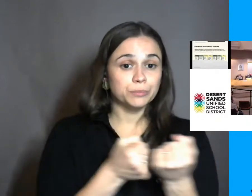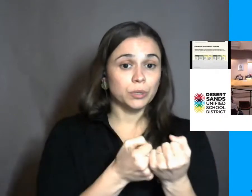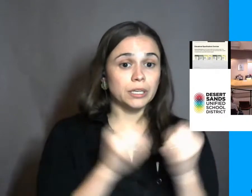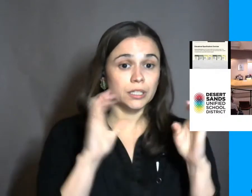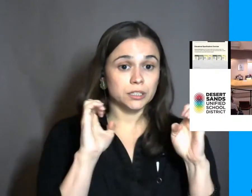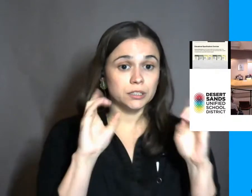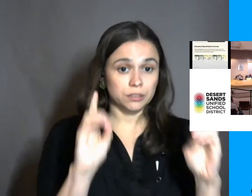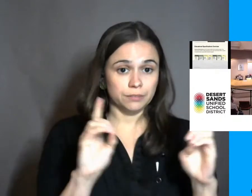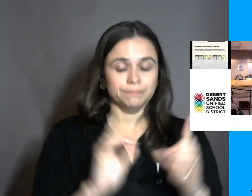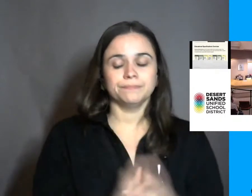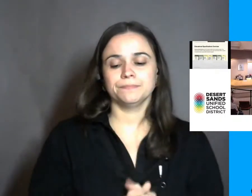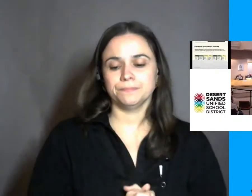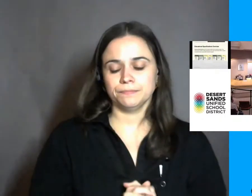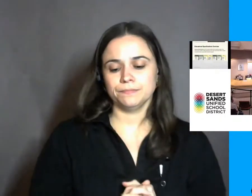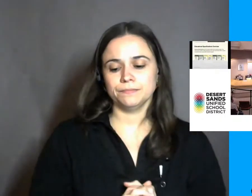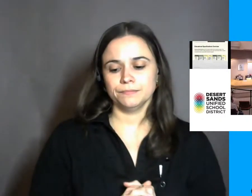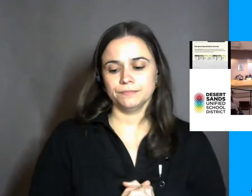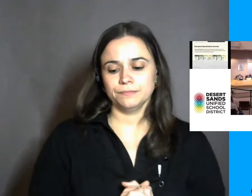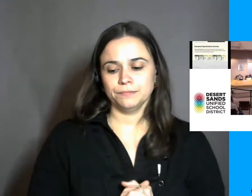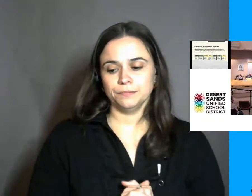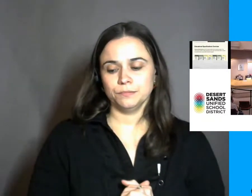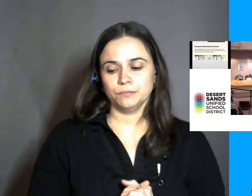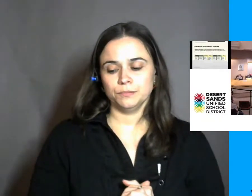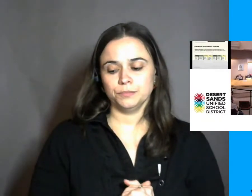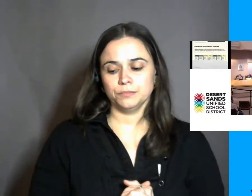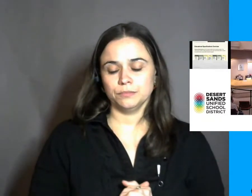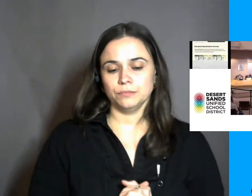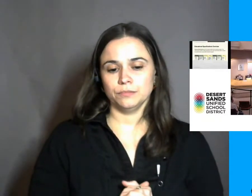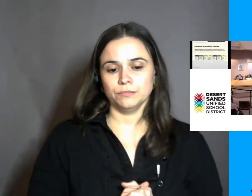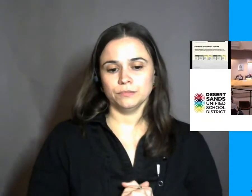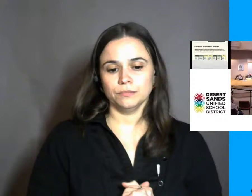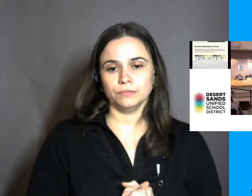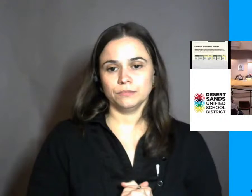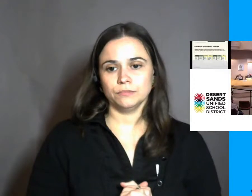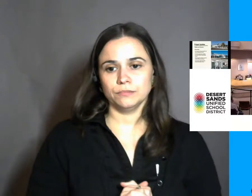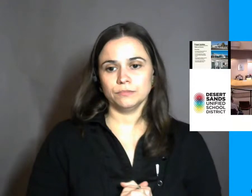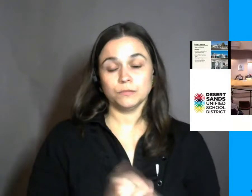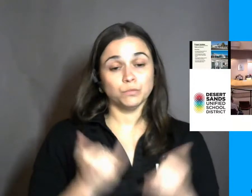which your facility will do that. And we spell that out in detail in the plan.